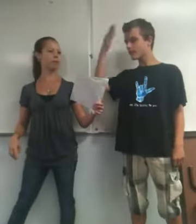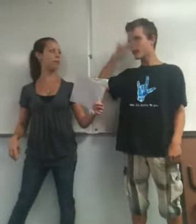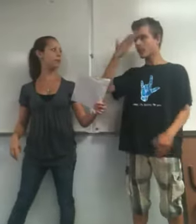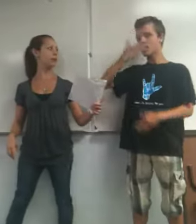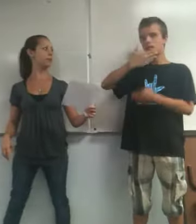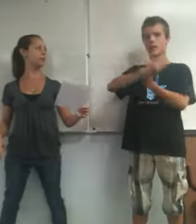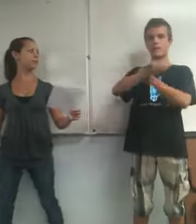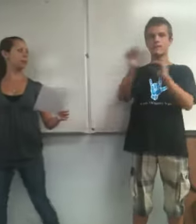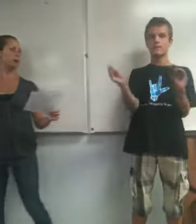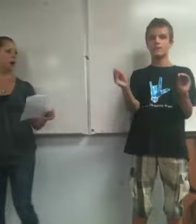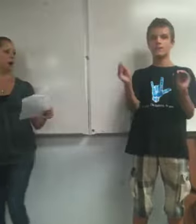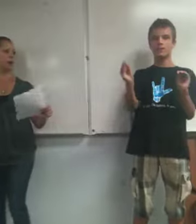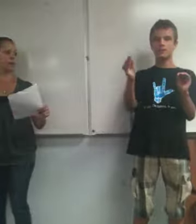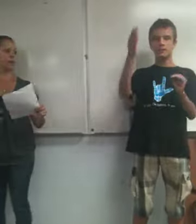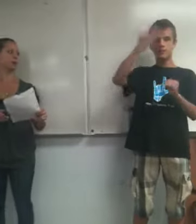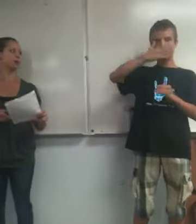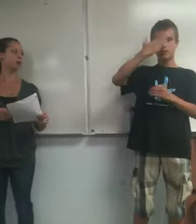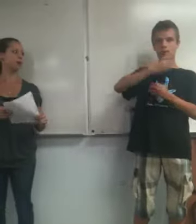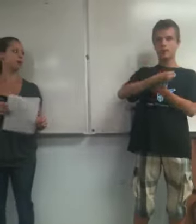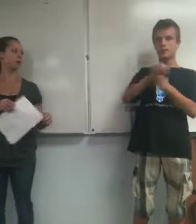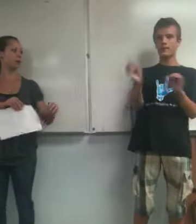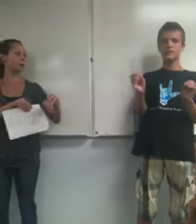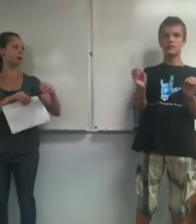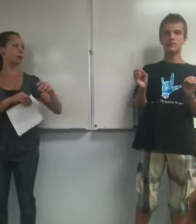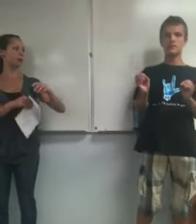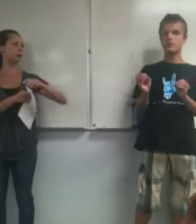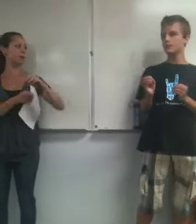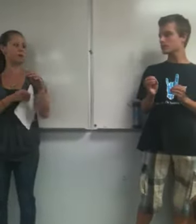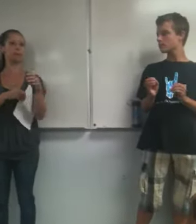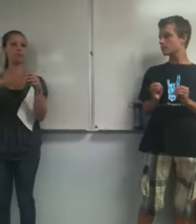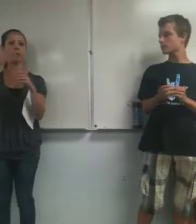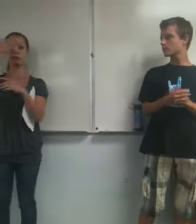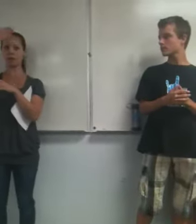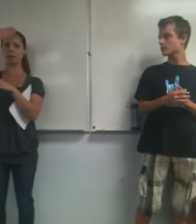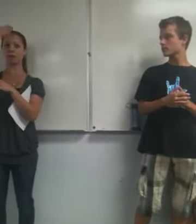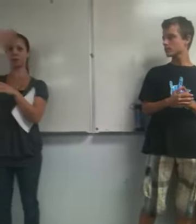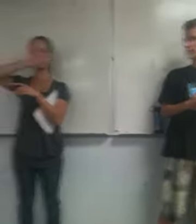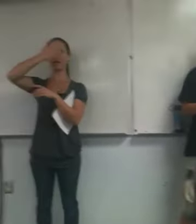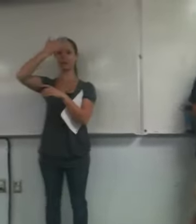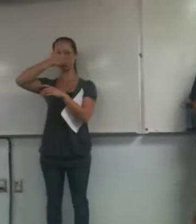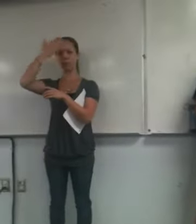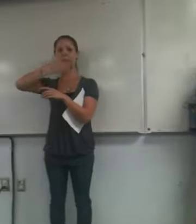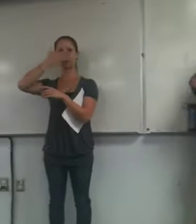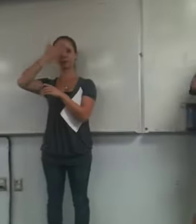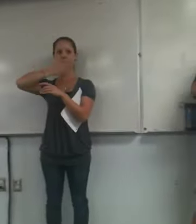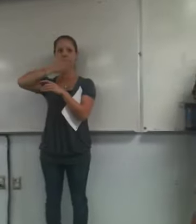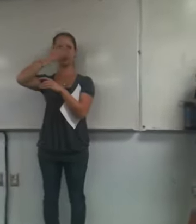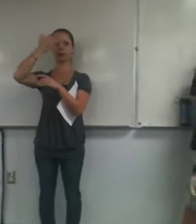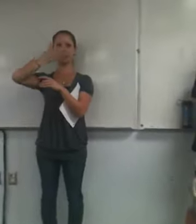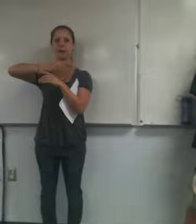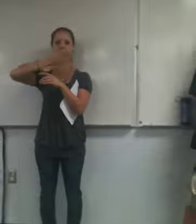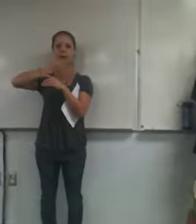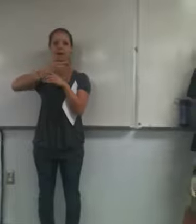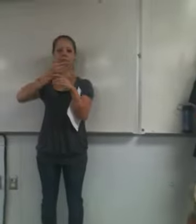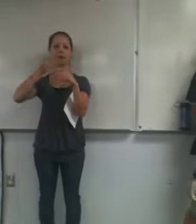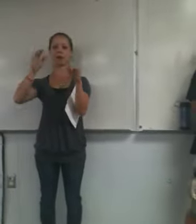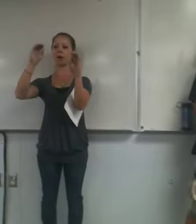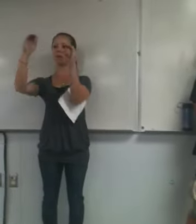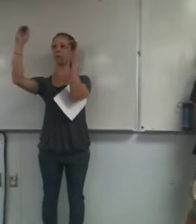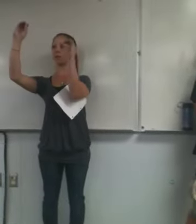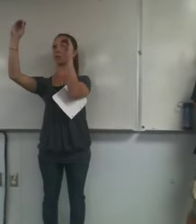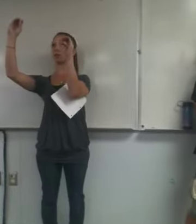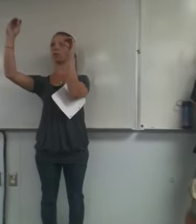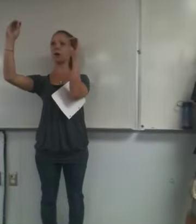27, front office. Front office. So this is like the front of you, right? And